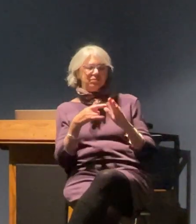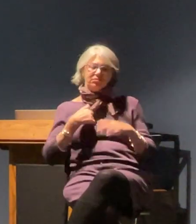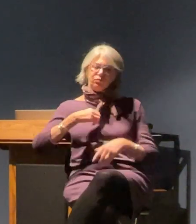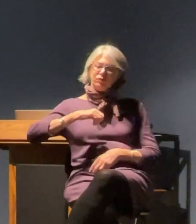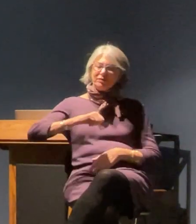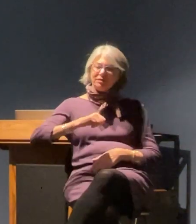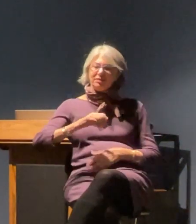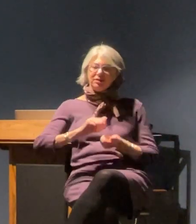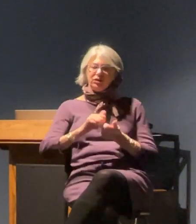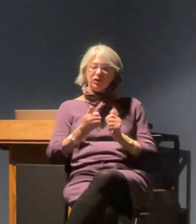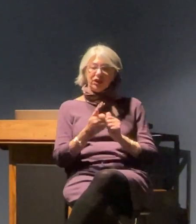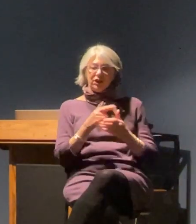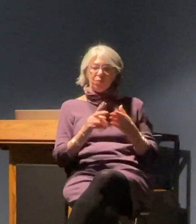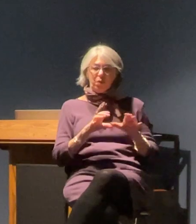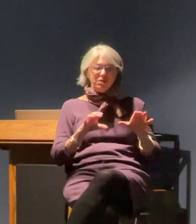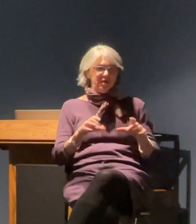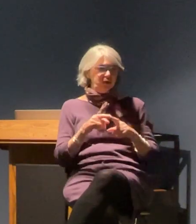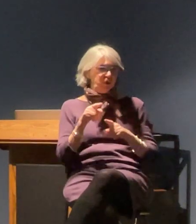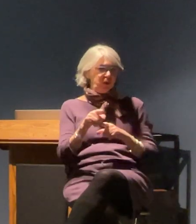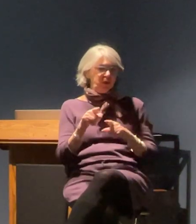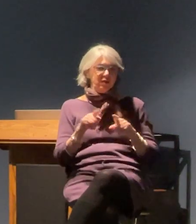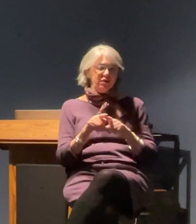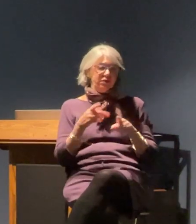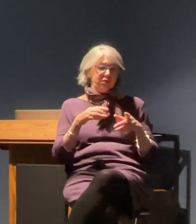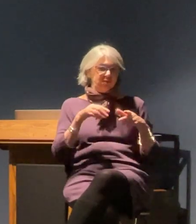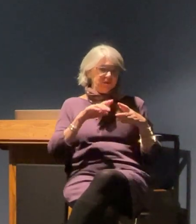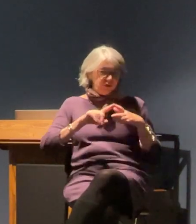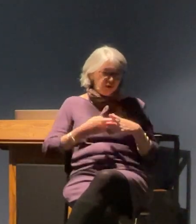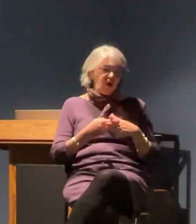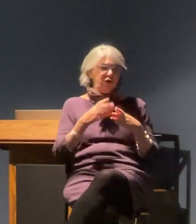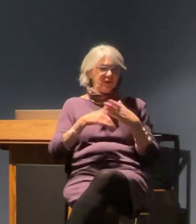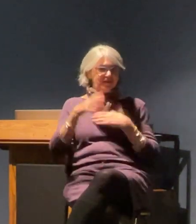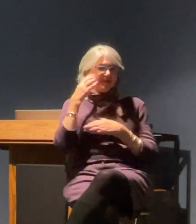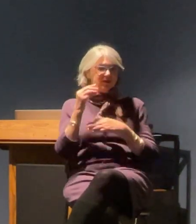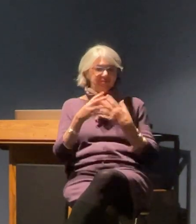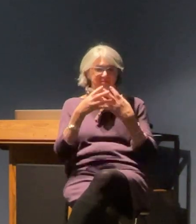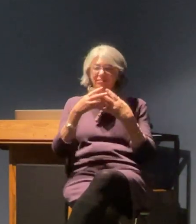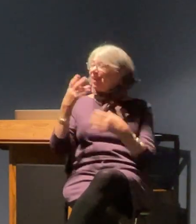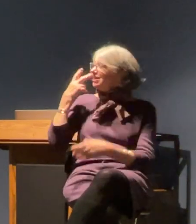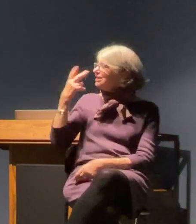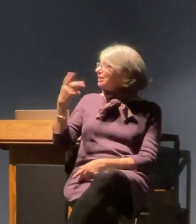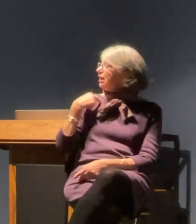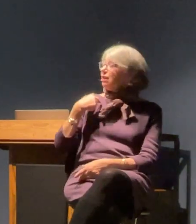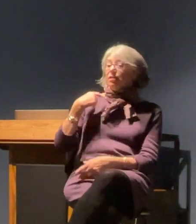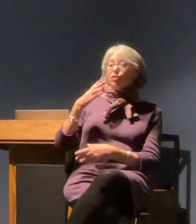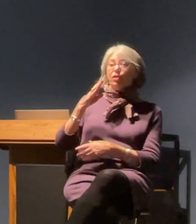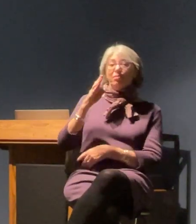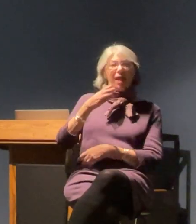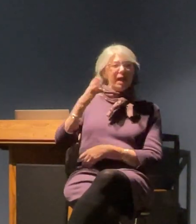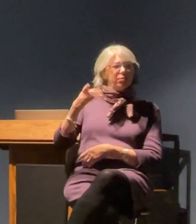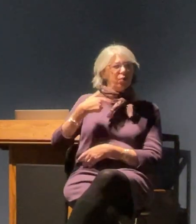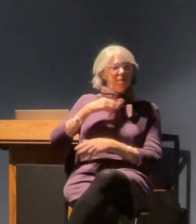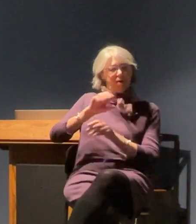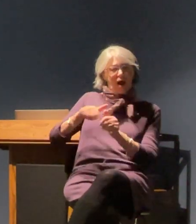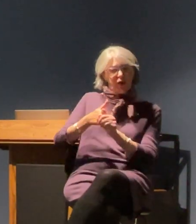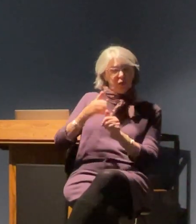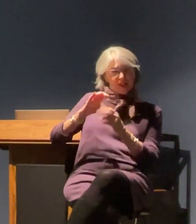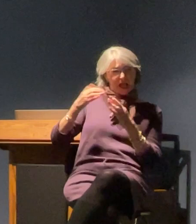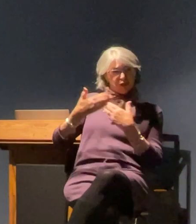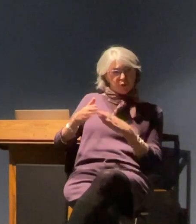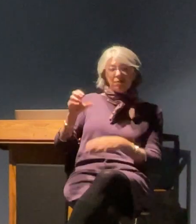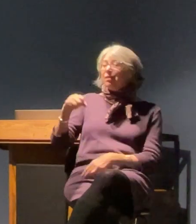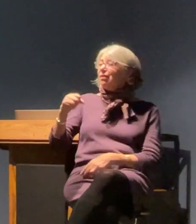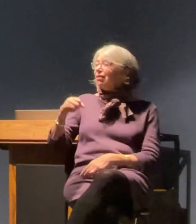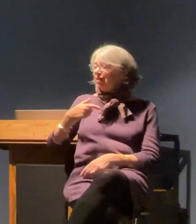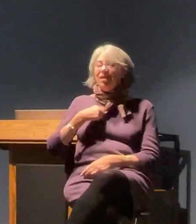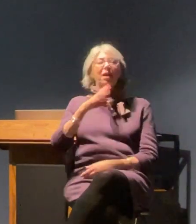and undoing what was done to you as you go through reception. Now I can see in 2016 there's a blackboard behind you. You're in a classroom environment by that point, huh? Yes, so this is me